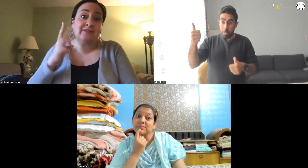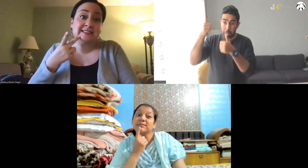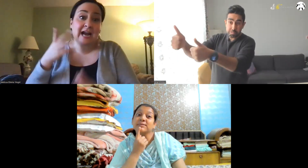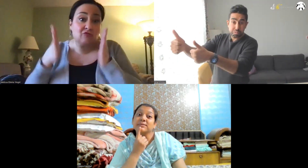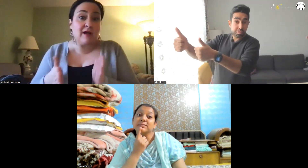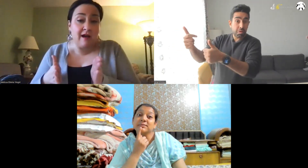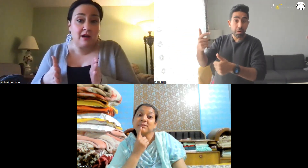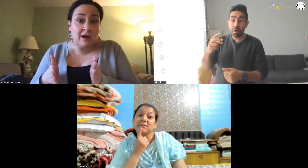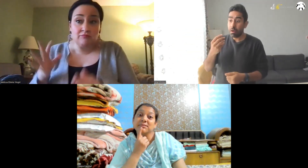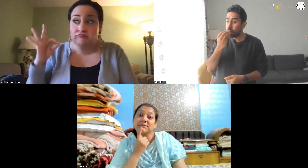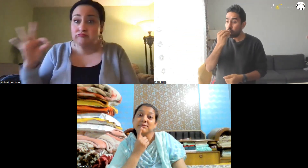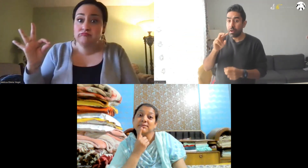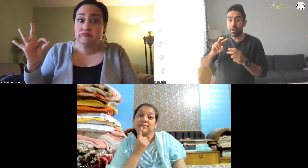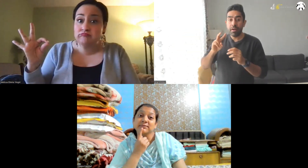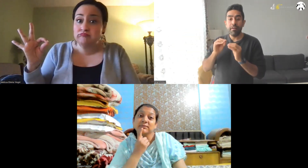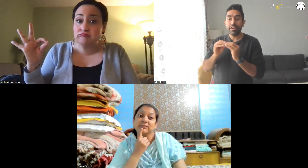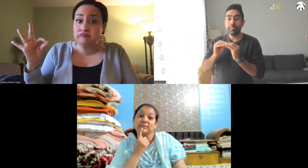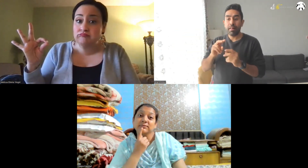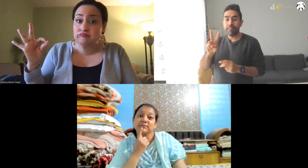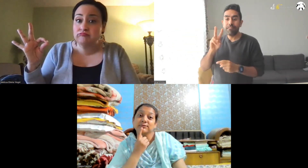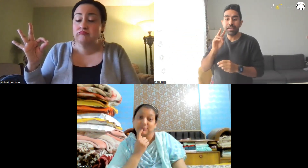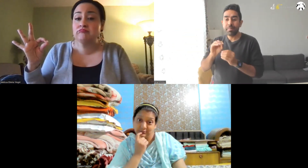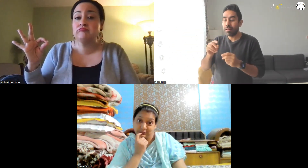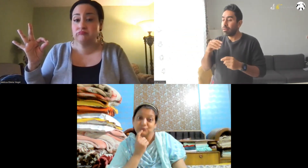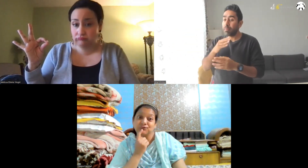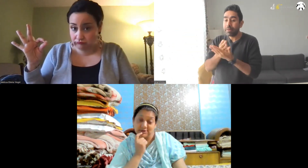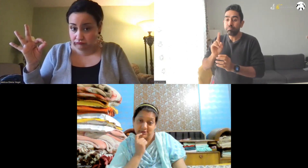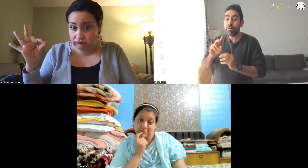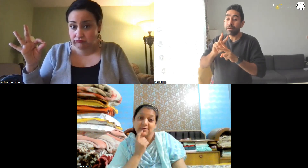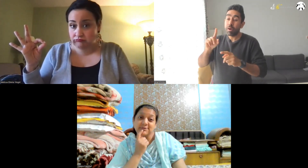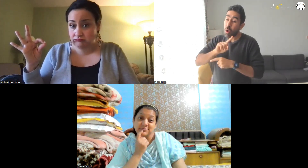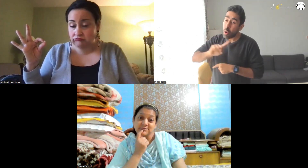all people have different kinds of problems. And if I say that